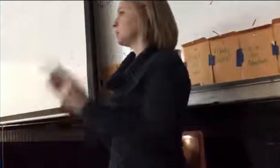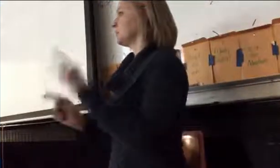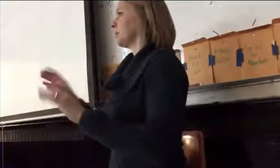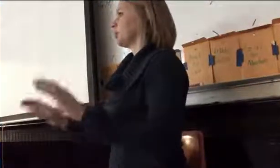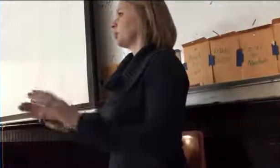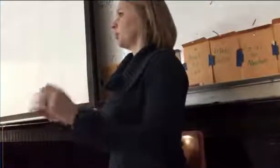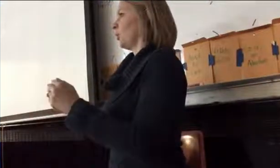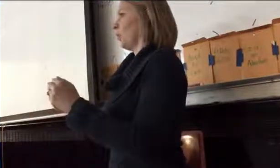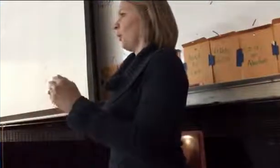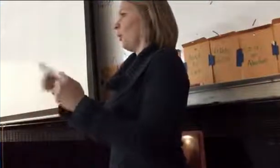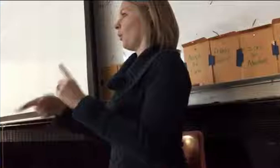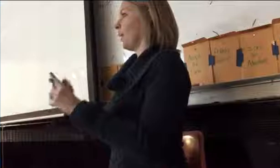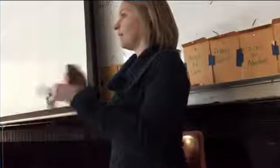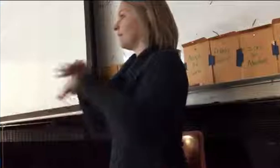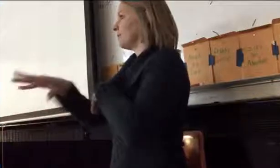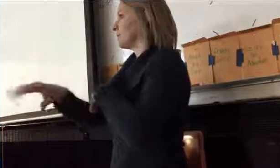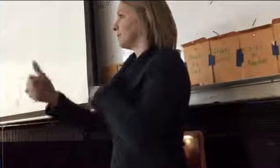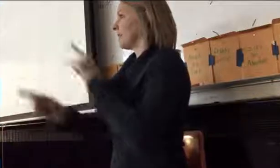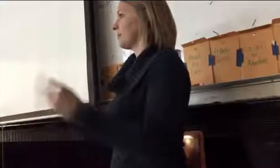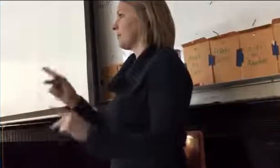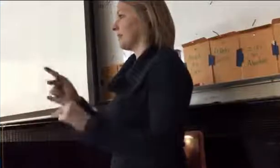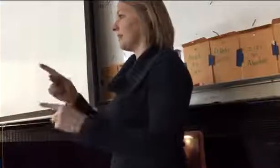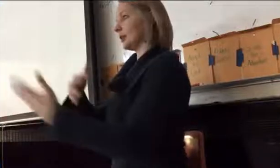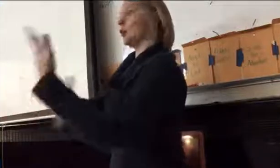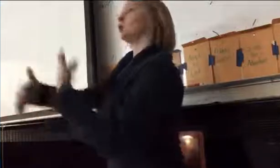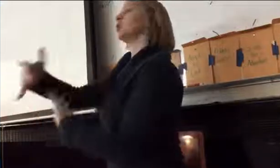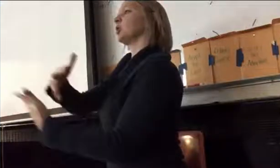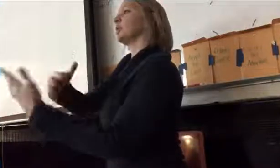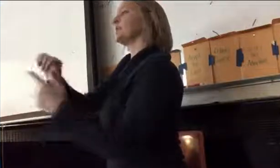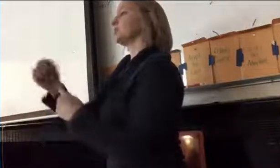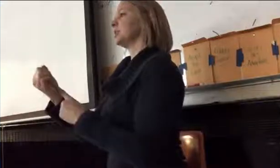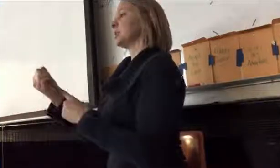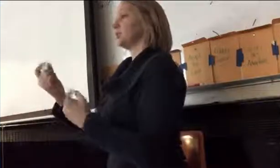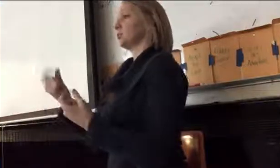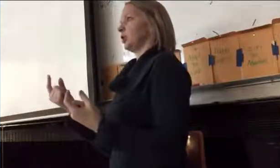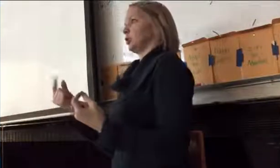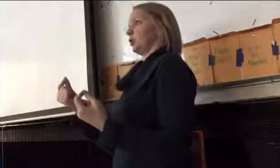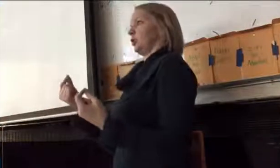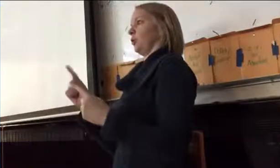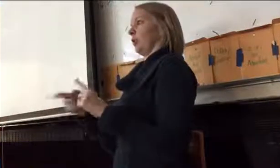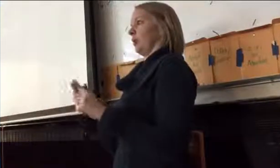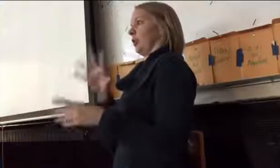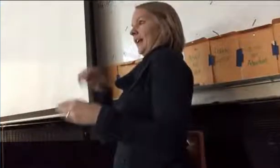social situation? What did he do or they do when they were in this situation?